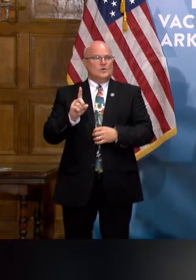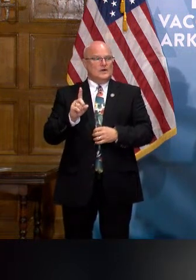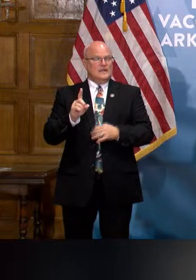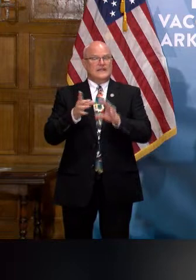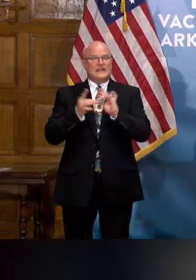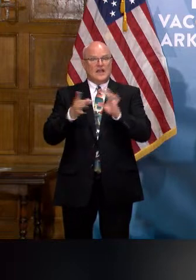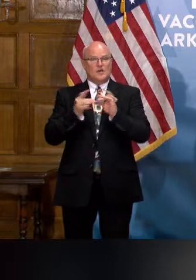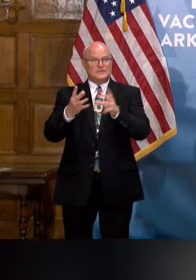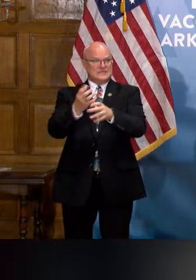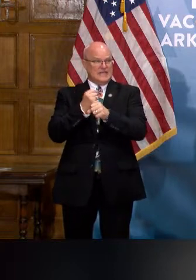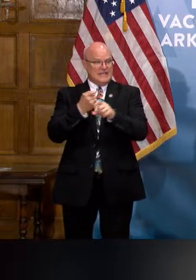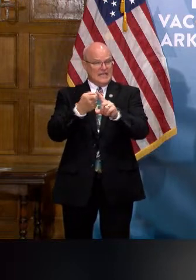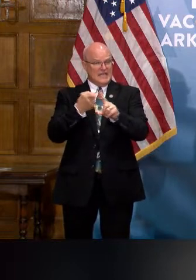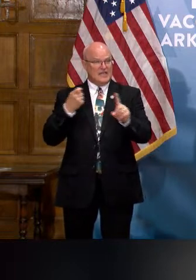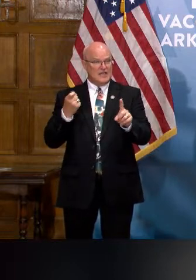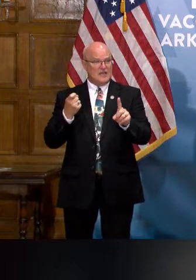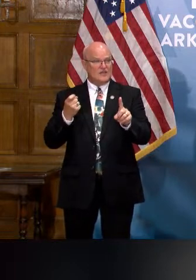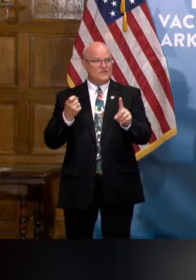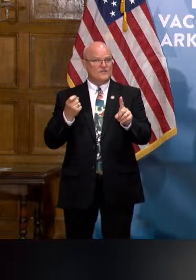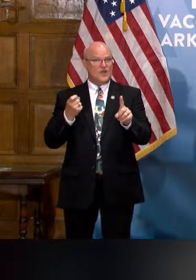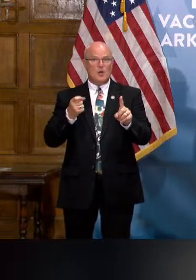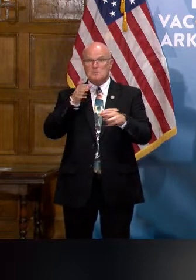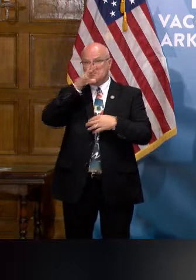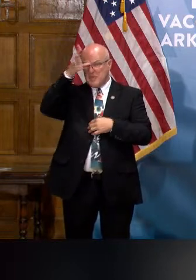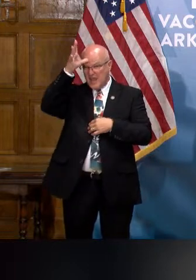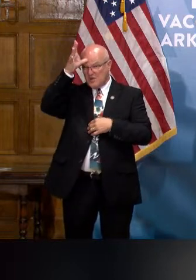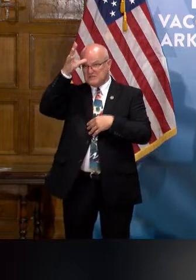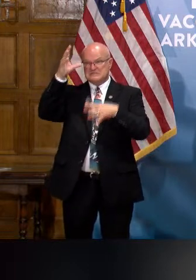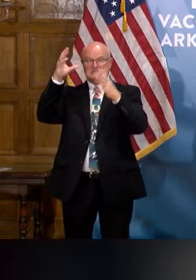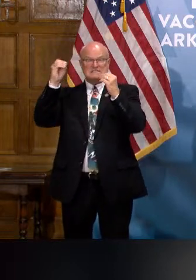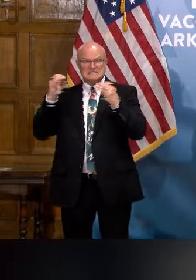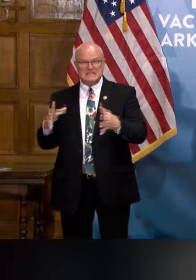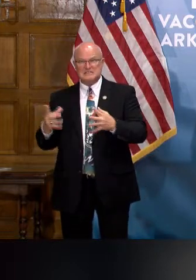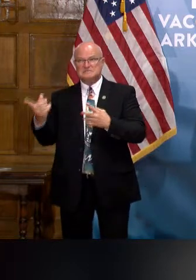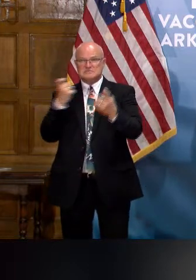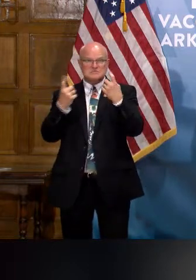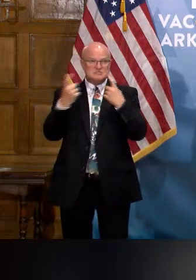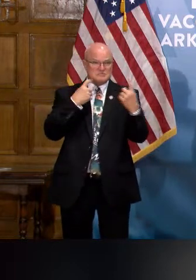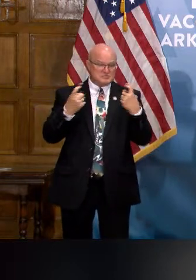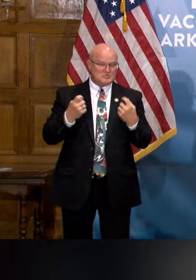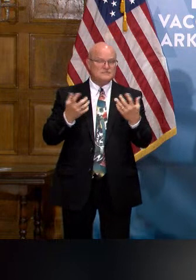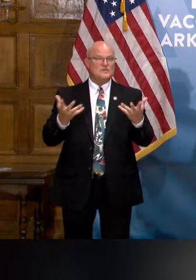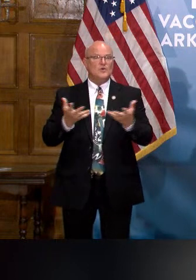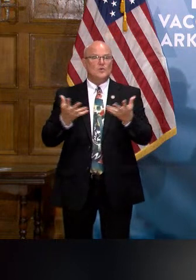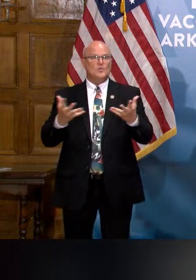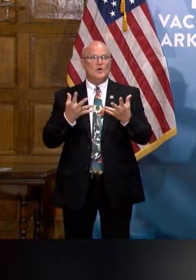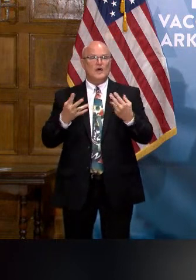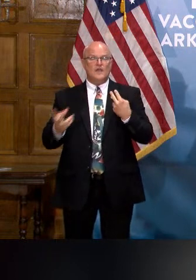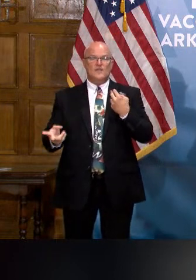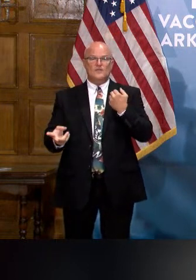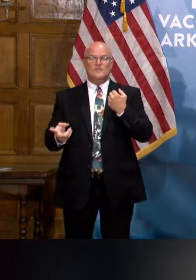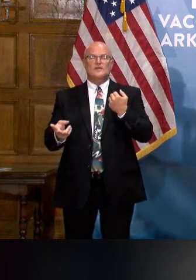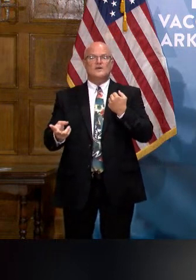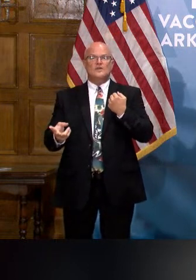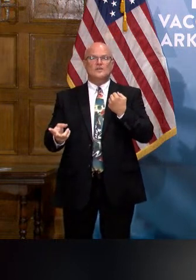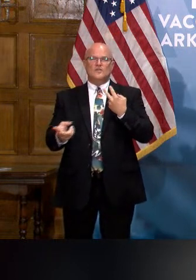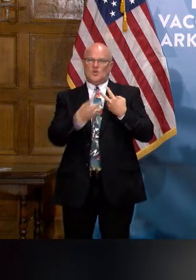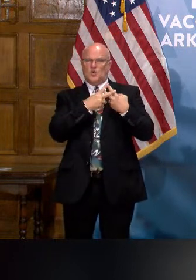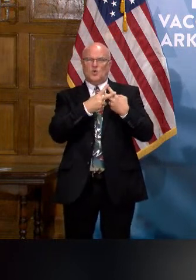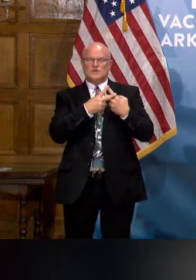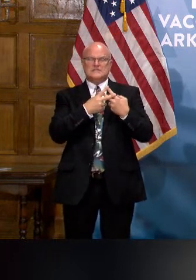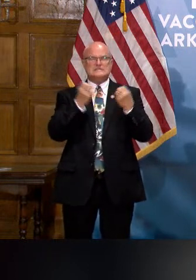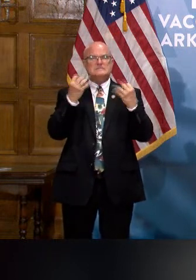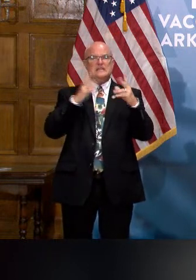comments I get from parents and teachers and superintendents is that we quarantine large numbers